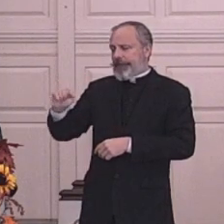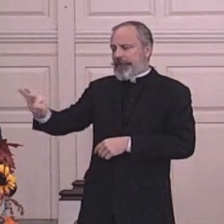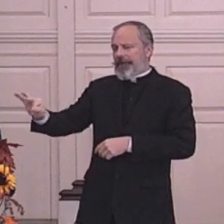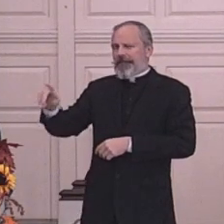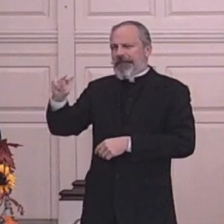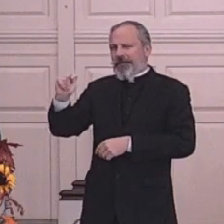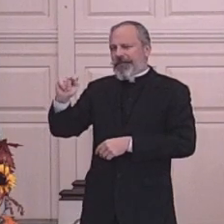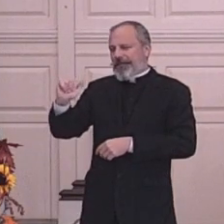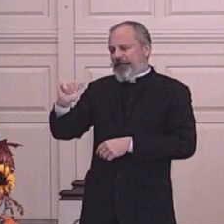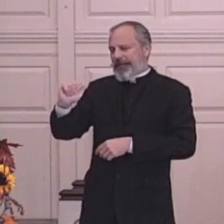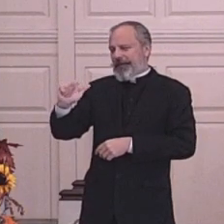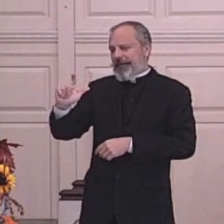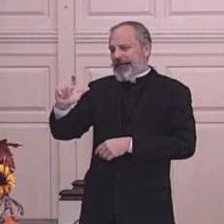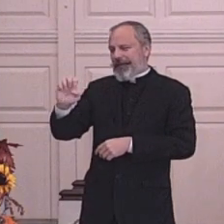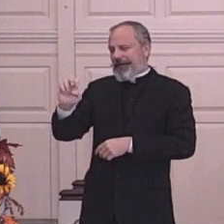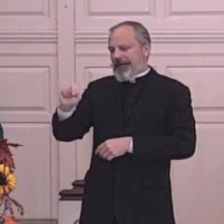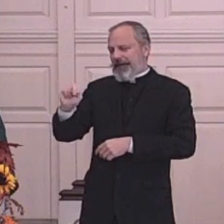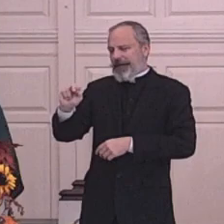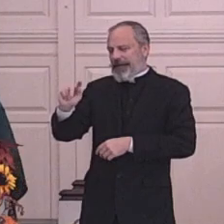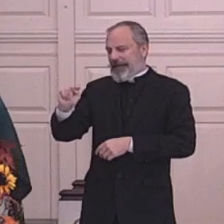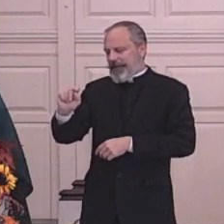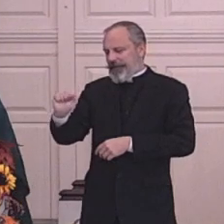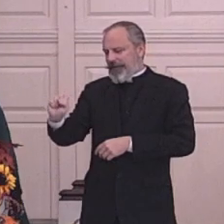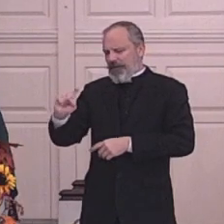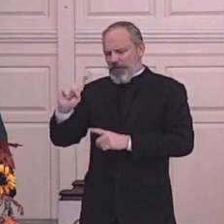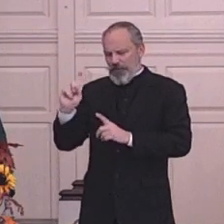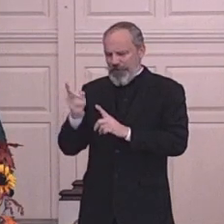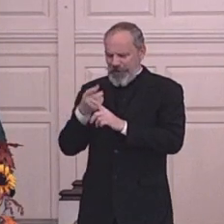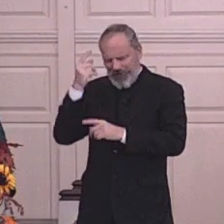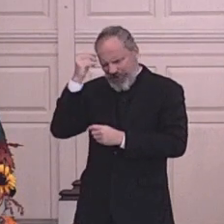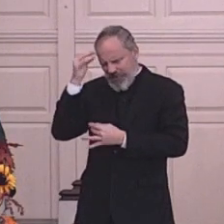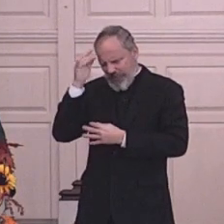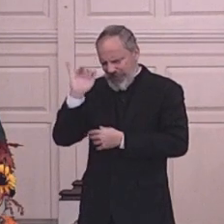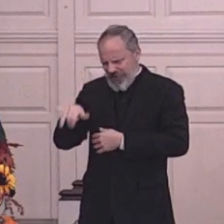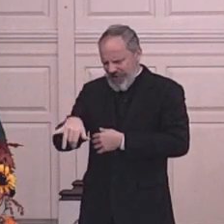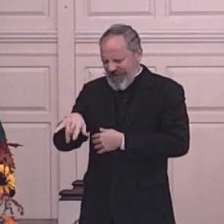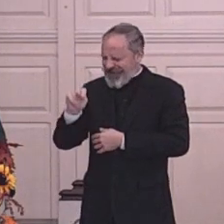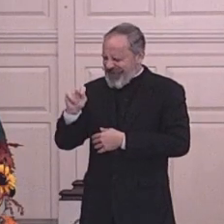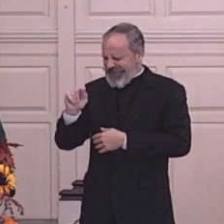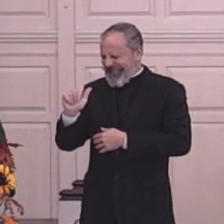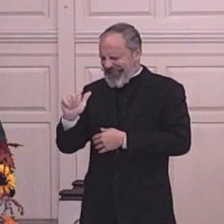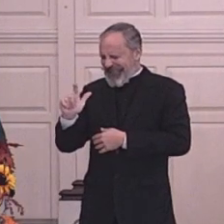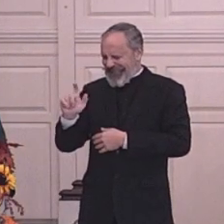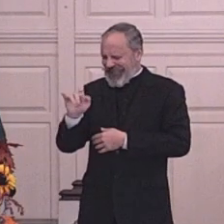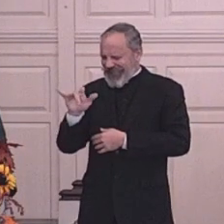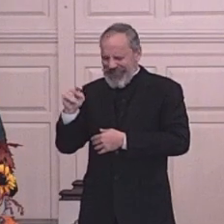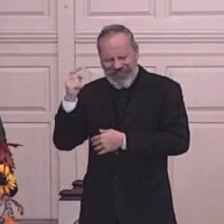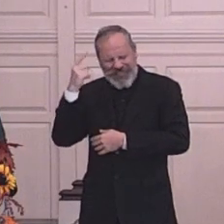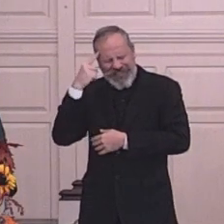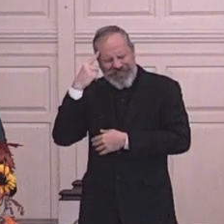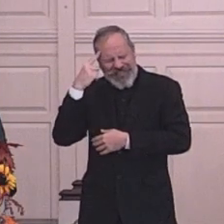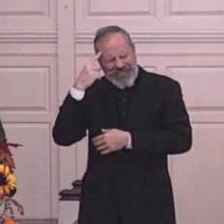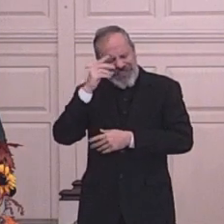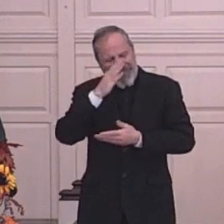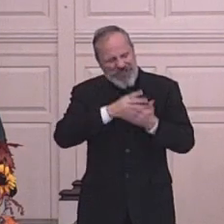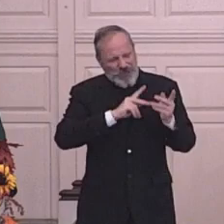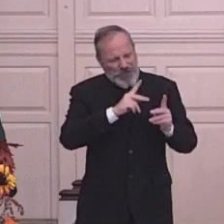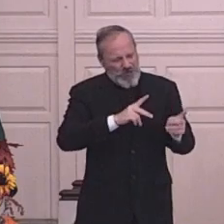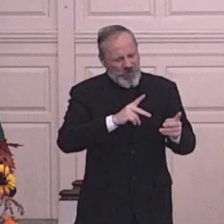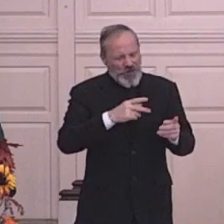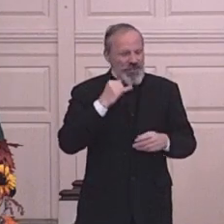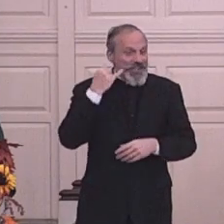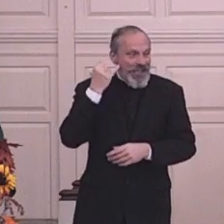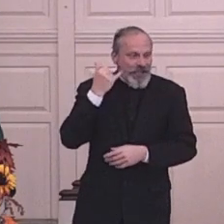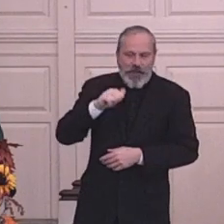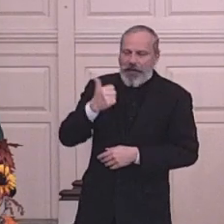When I reflect more about this talent, I think some people are sometimes jealous of other people's